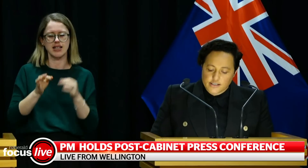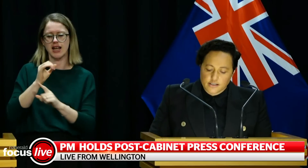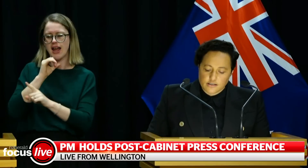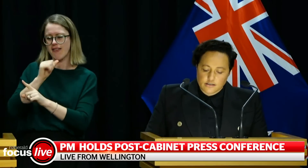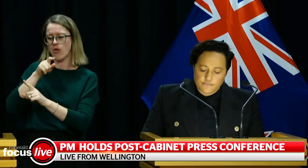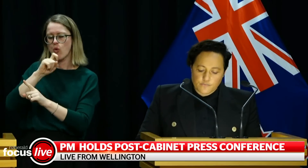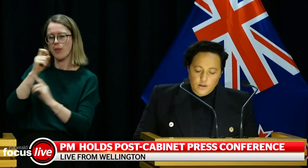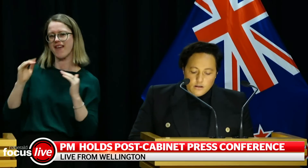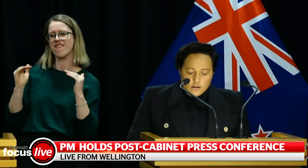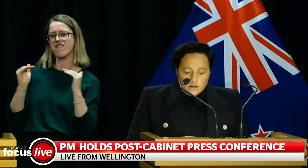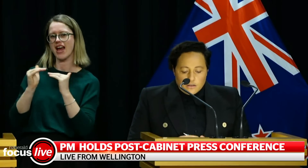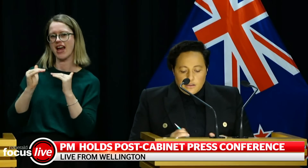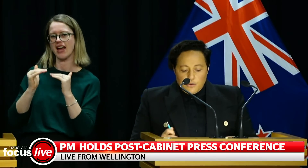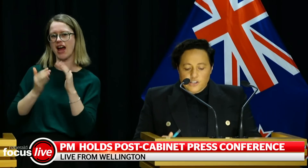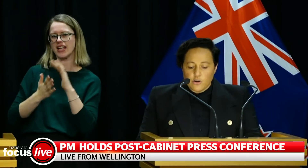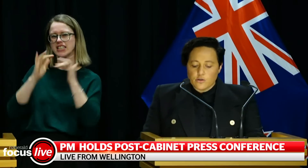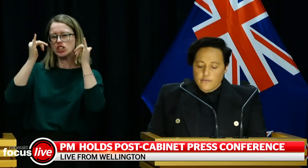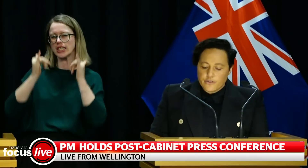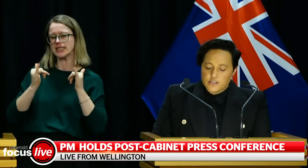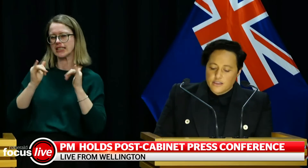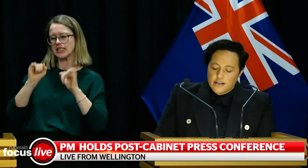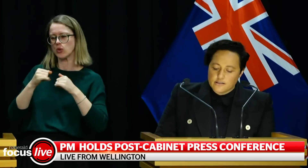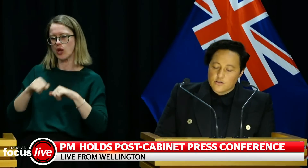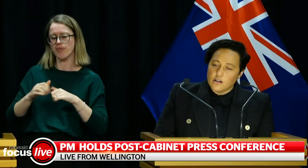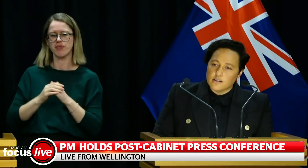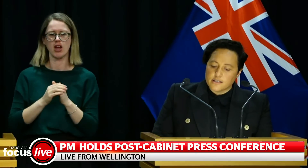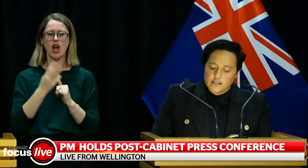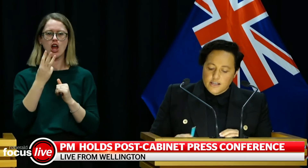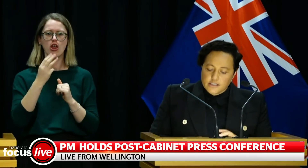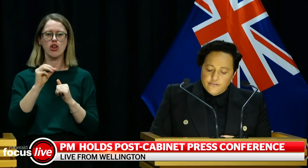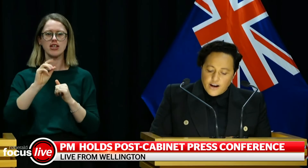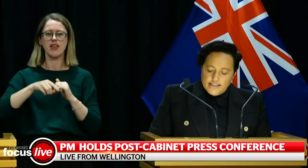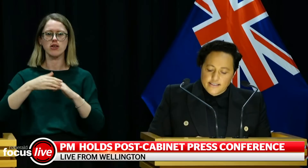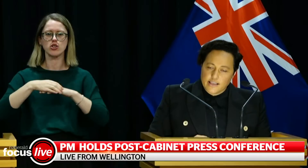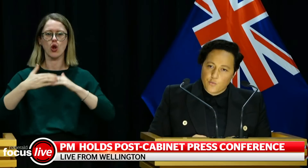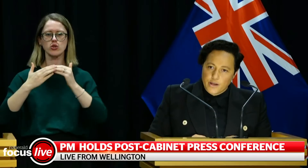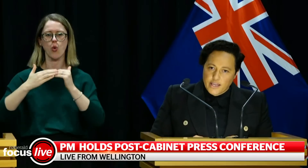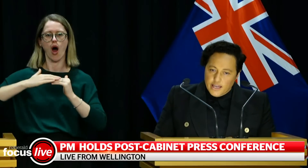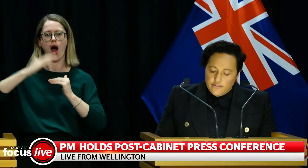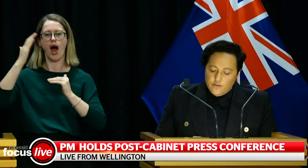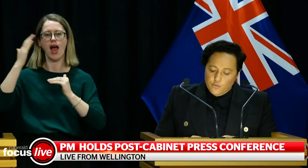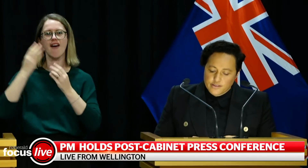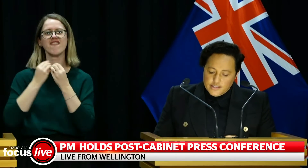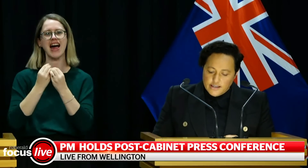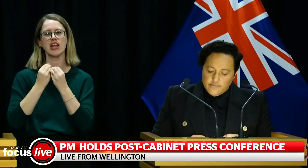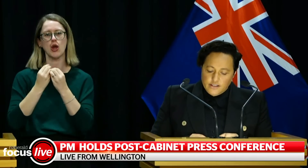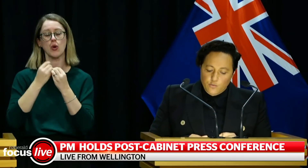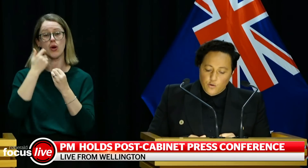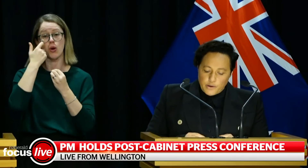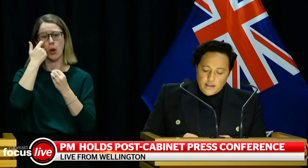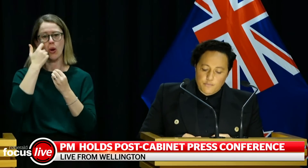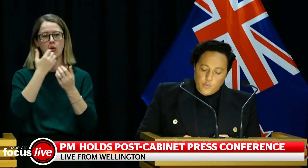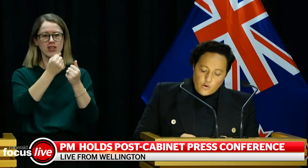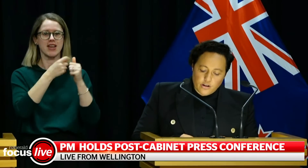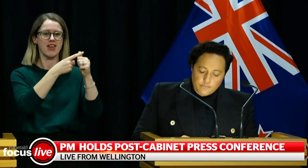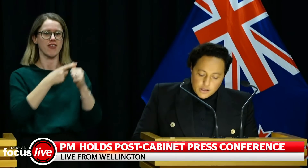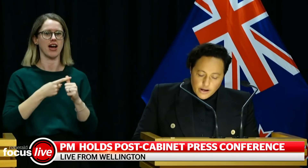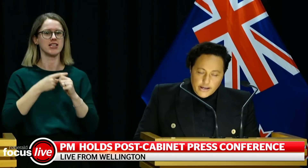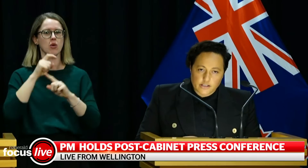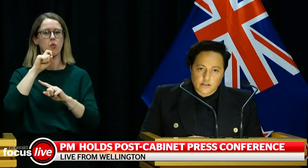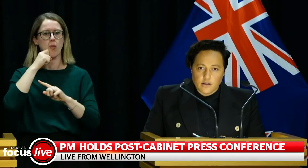of justice. The threshold of $30,000 is advice that we have received will be